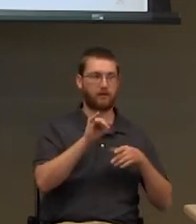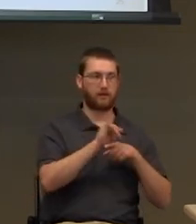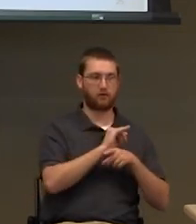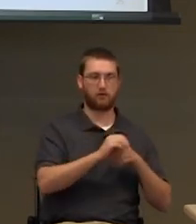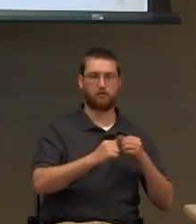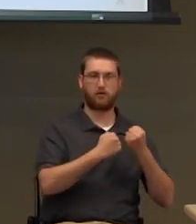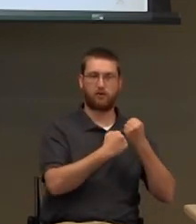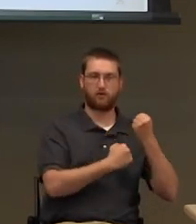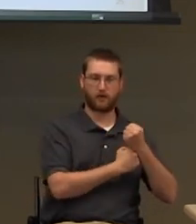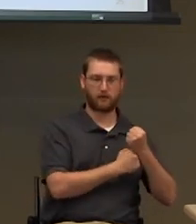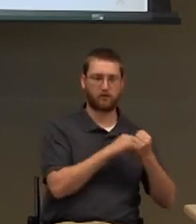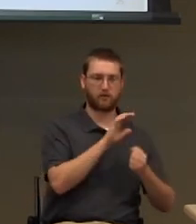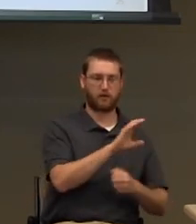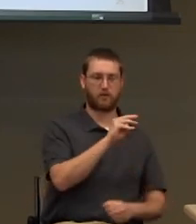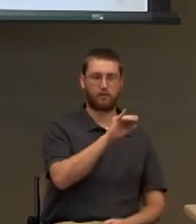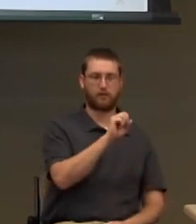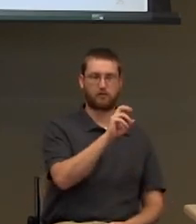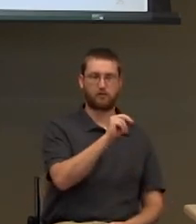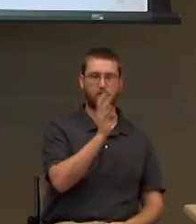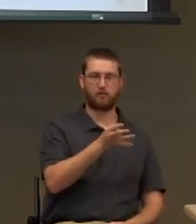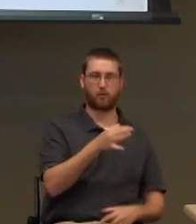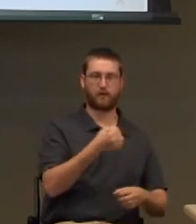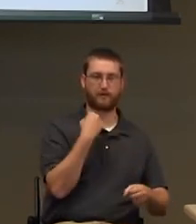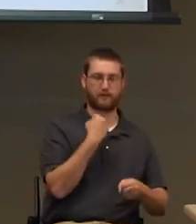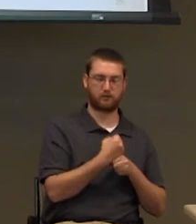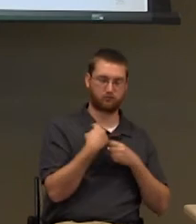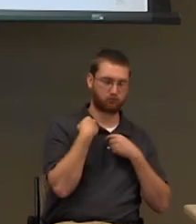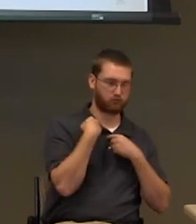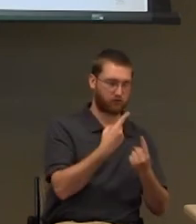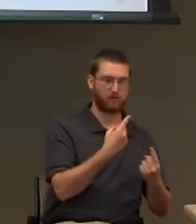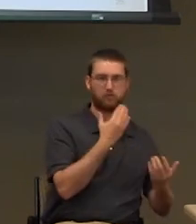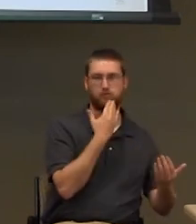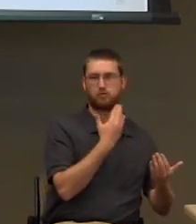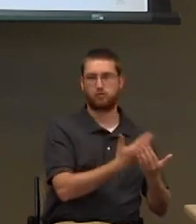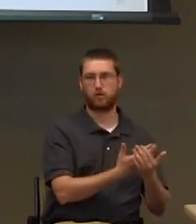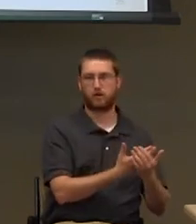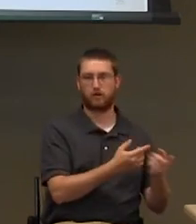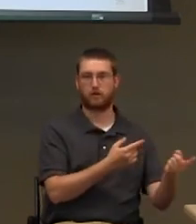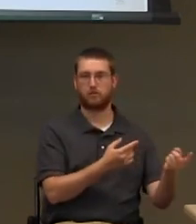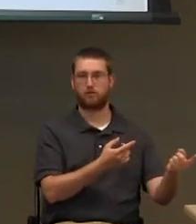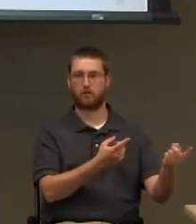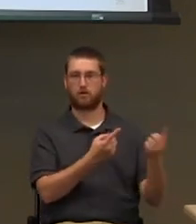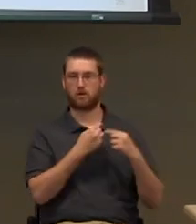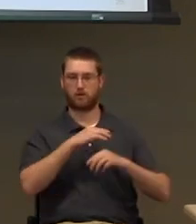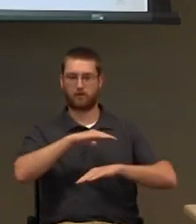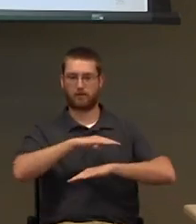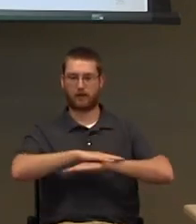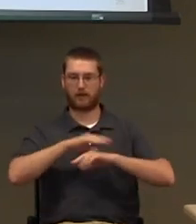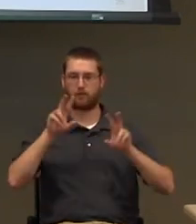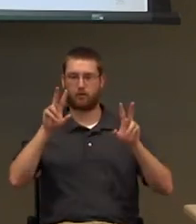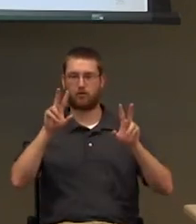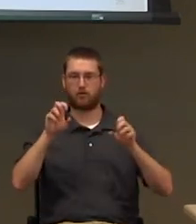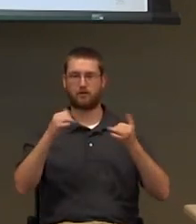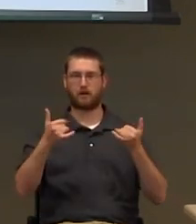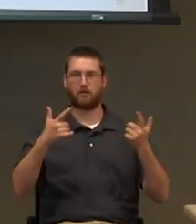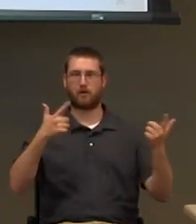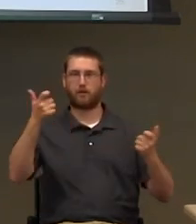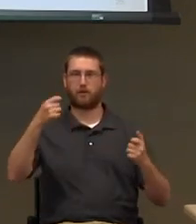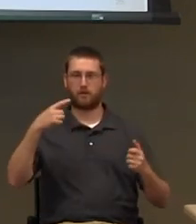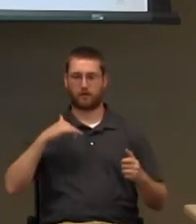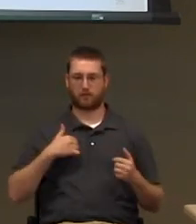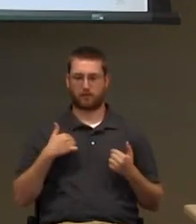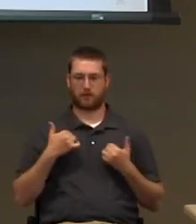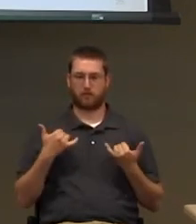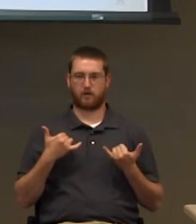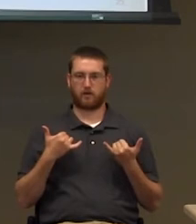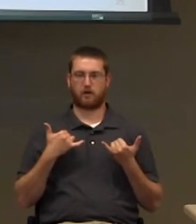past 40-some-odd years. I think their willingness to come to the table and recognize that this is bigger than them now in terms of what needs to